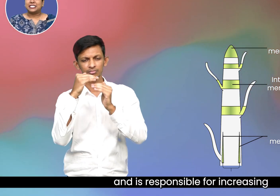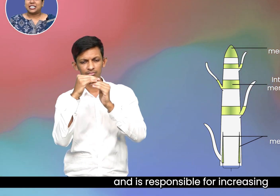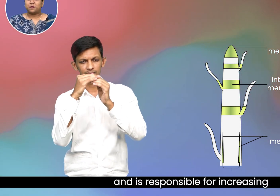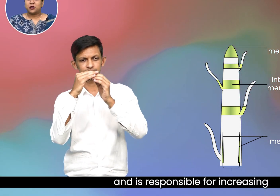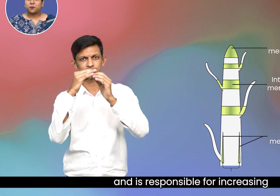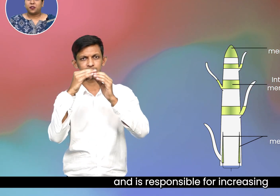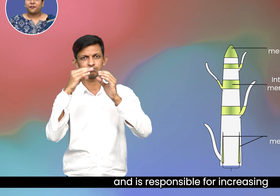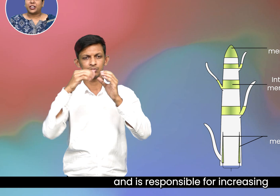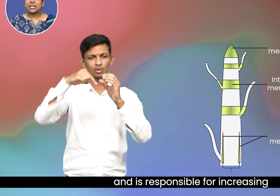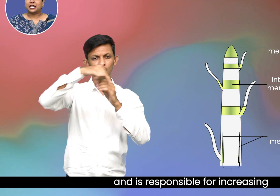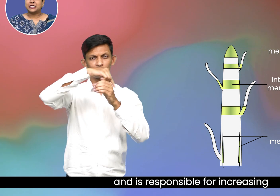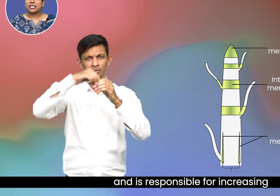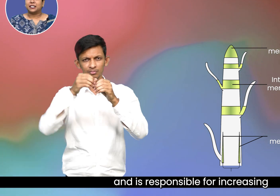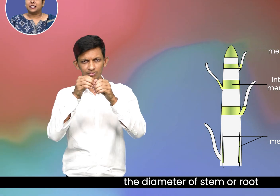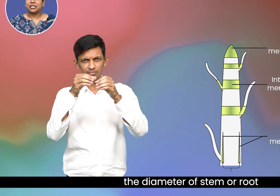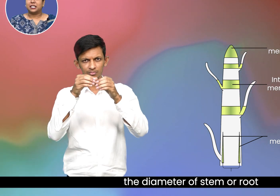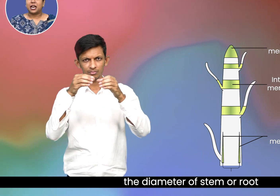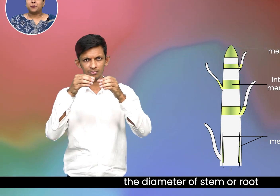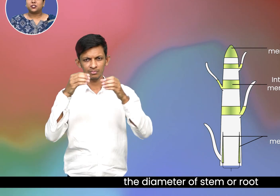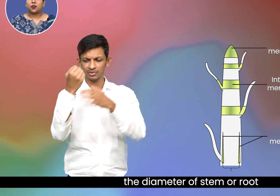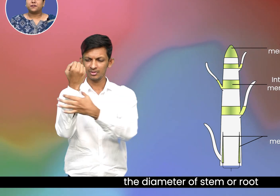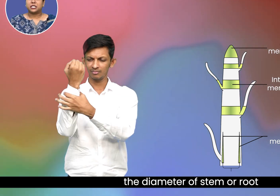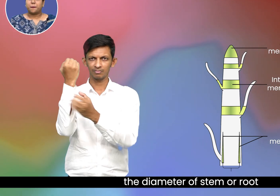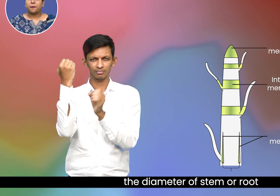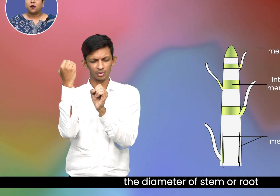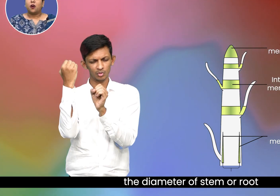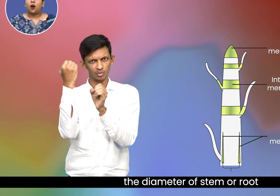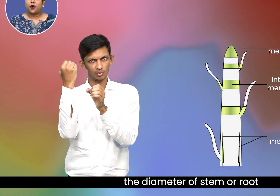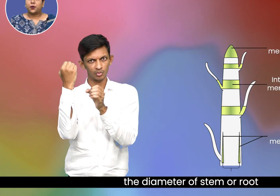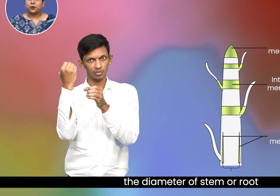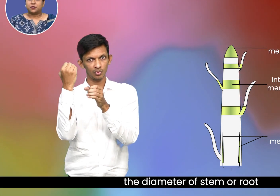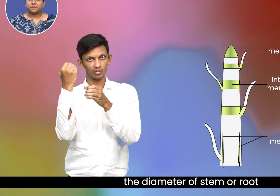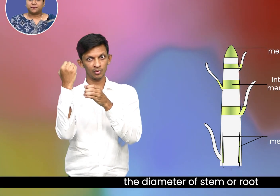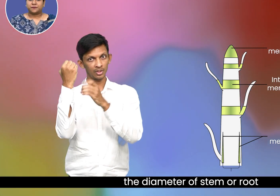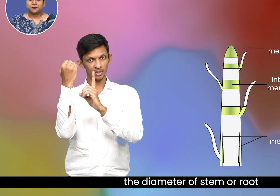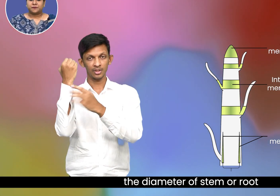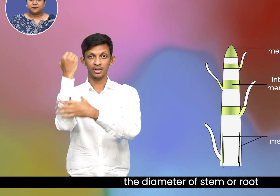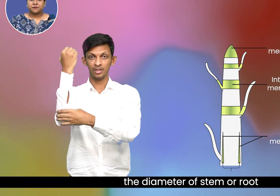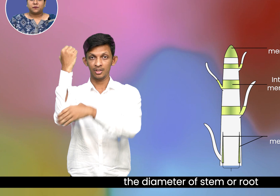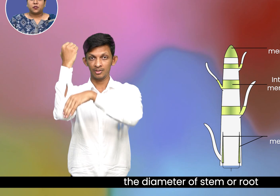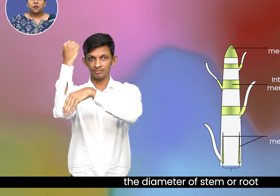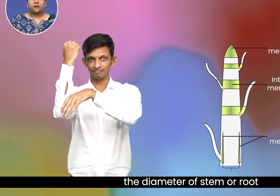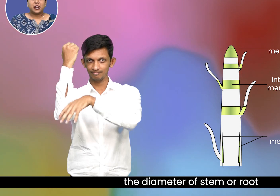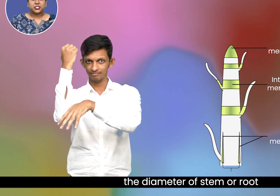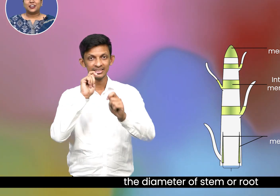and is responsible for increasing the diameter of stem or root.